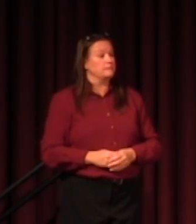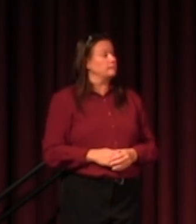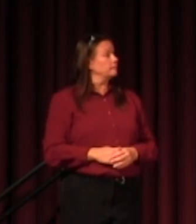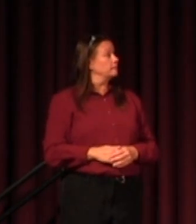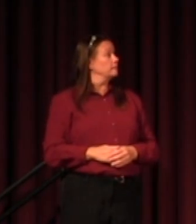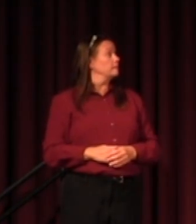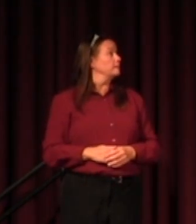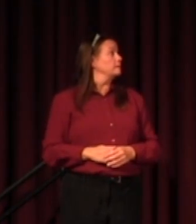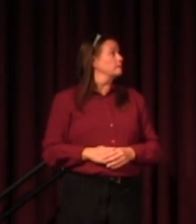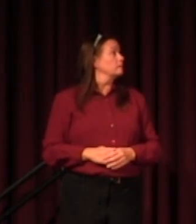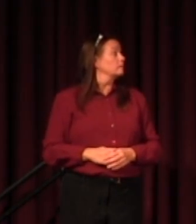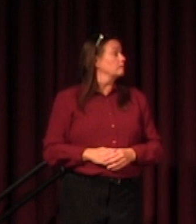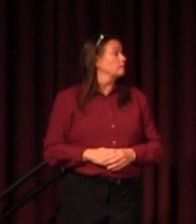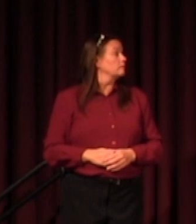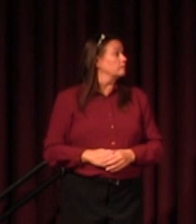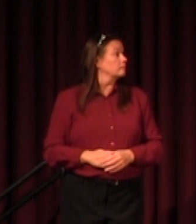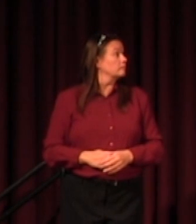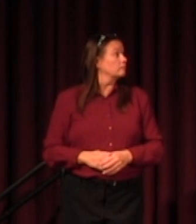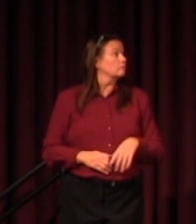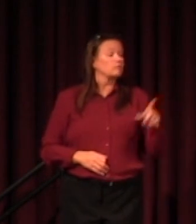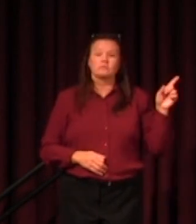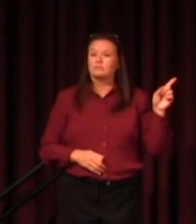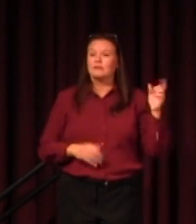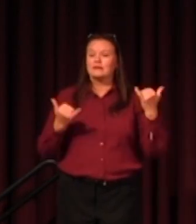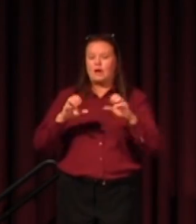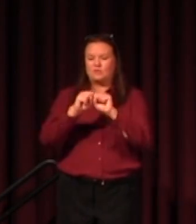Now, let's talk a little bit about how systems are designed.